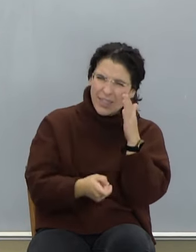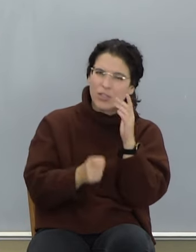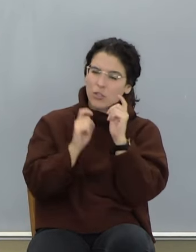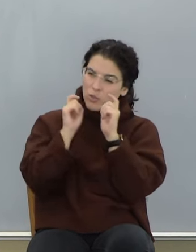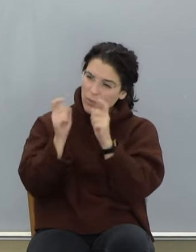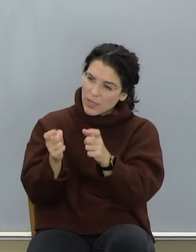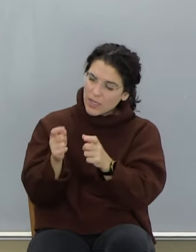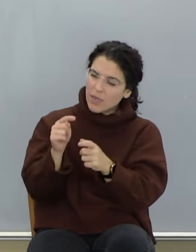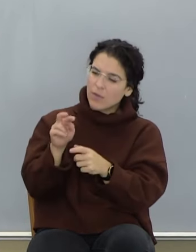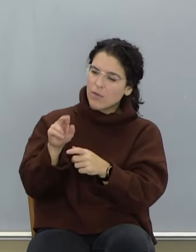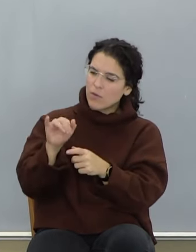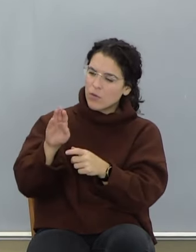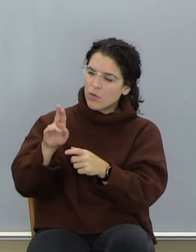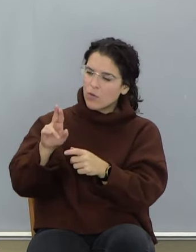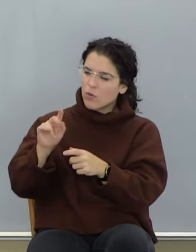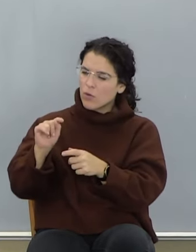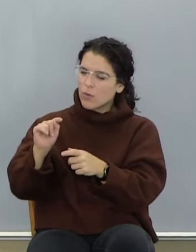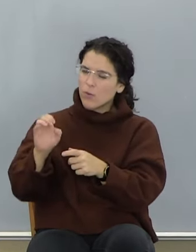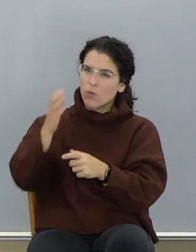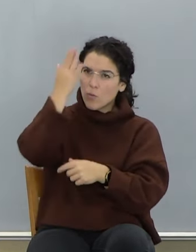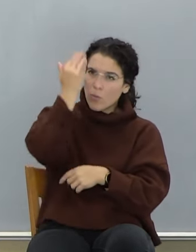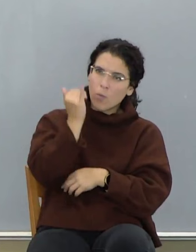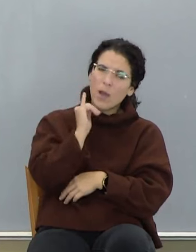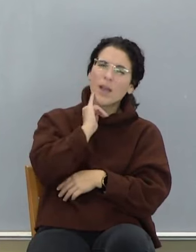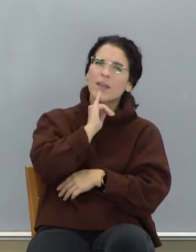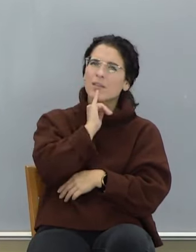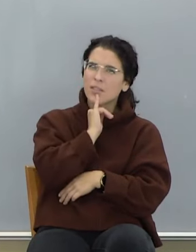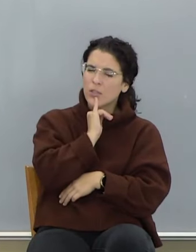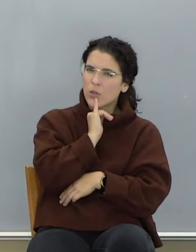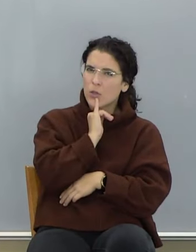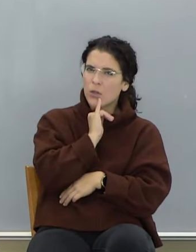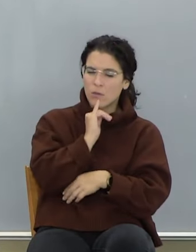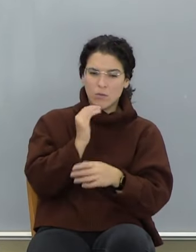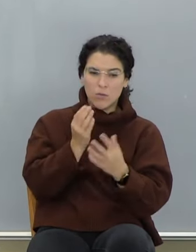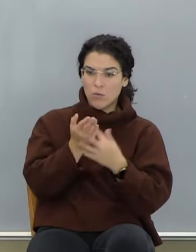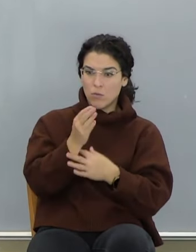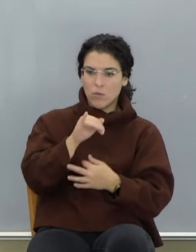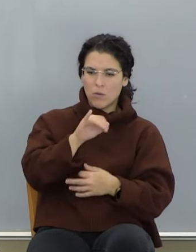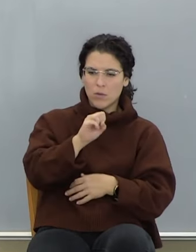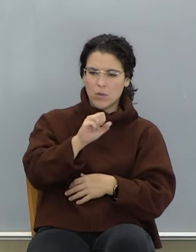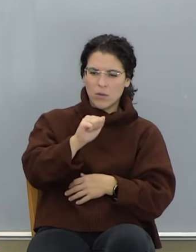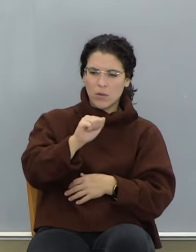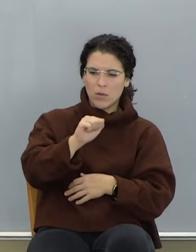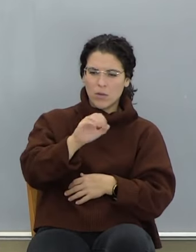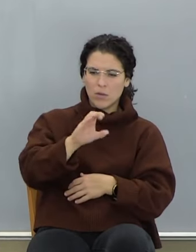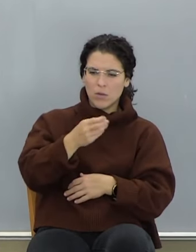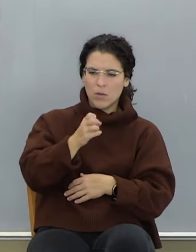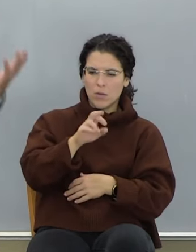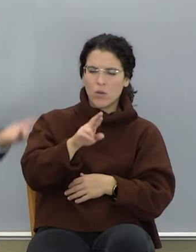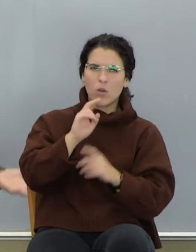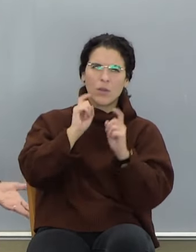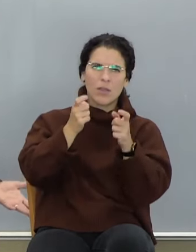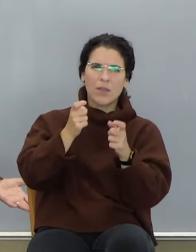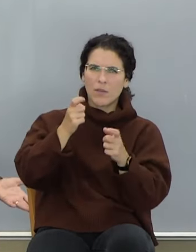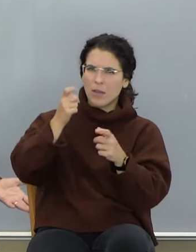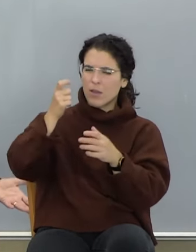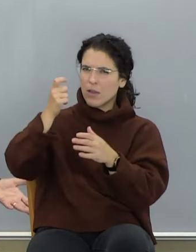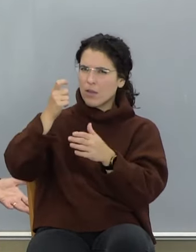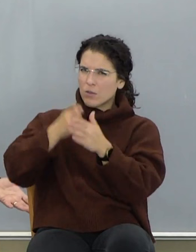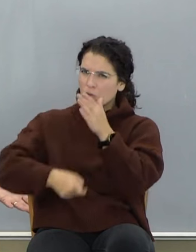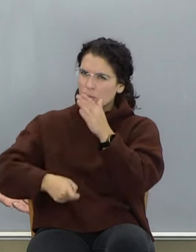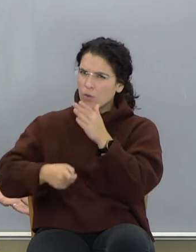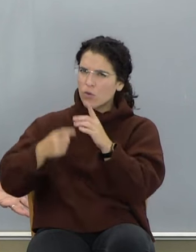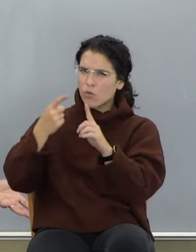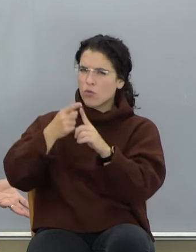give tribute. Why is Israel, via Issachar, giving tribute to